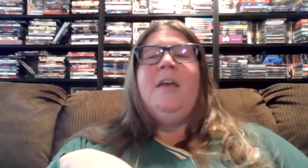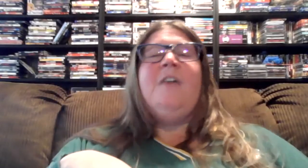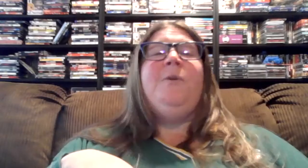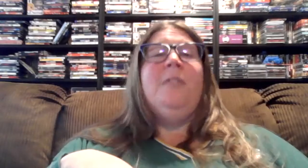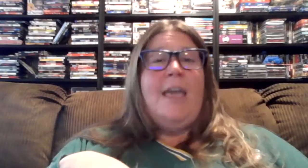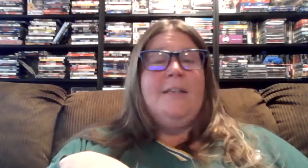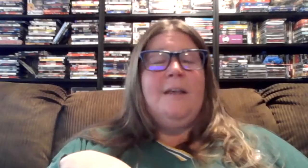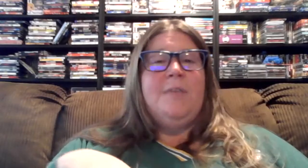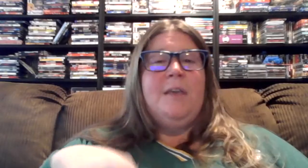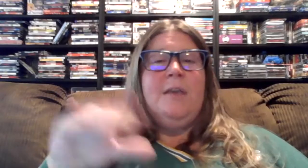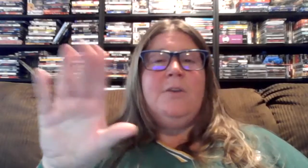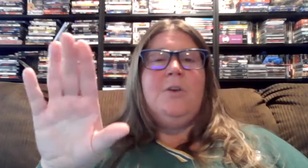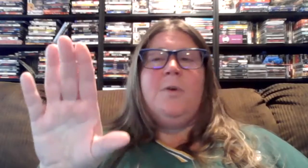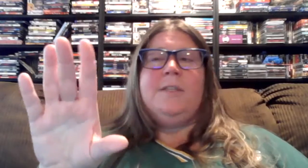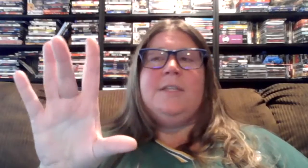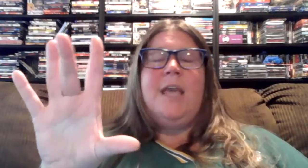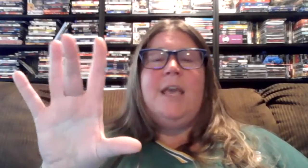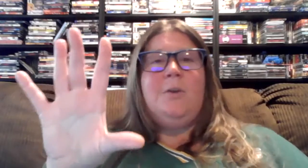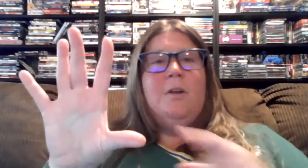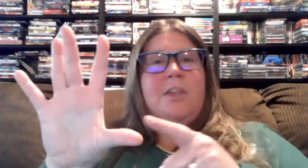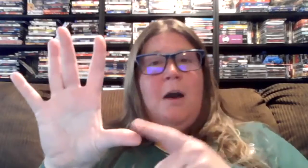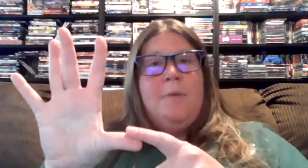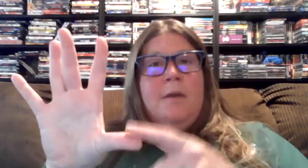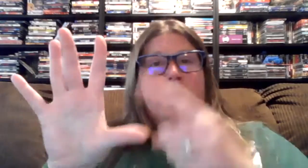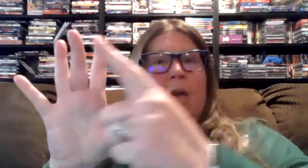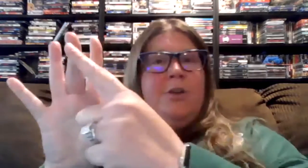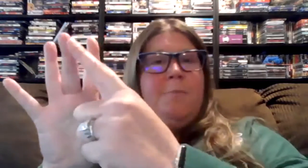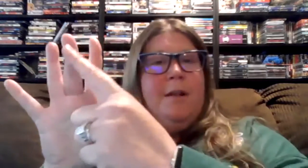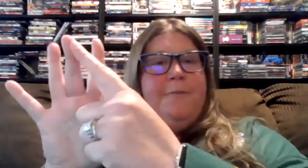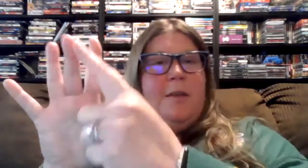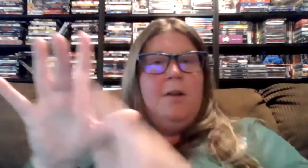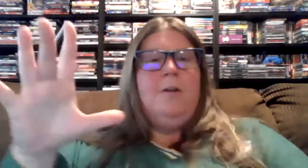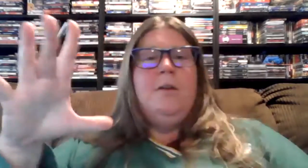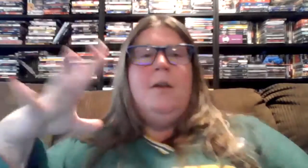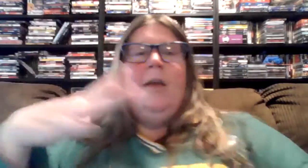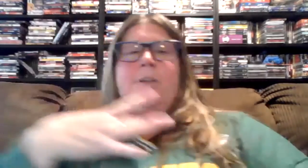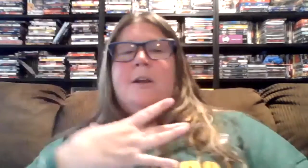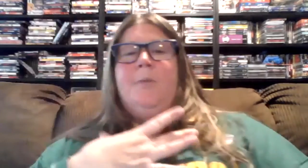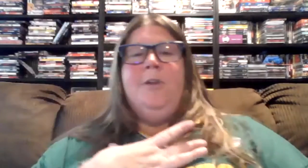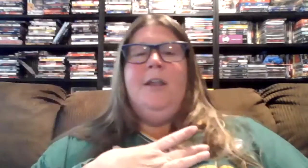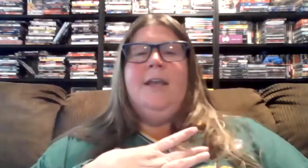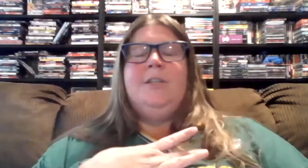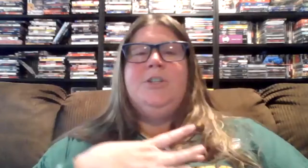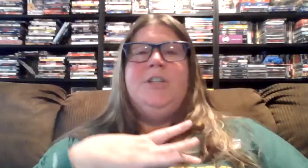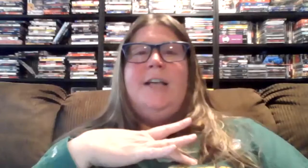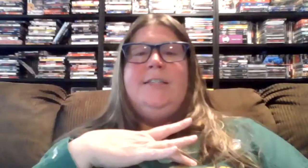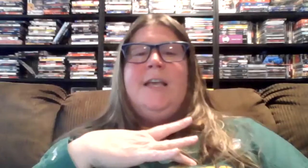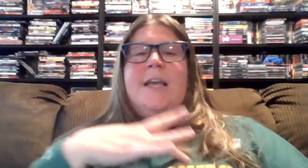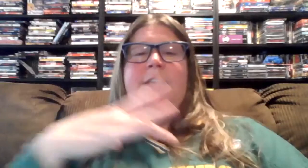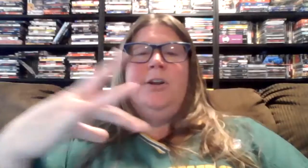If you like something, you're going to take your thumb and your middle finger and you're going to put it against your chest and you're going to